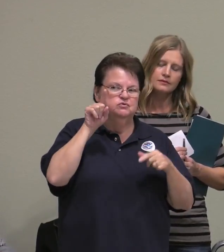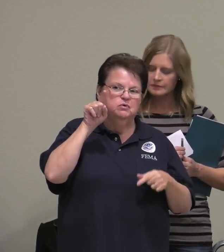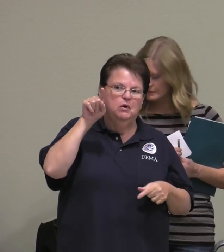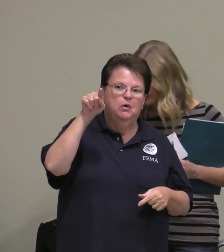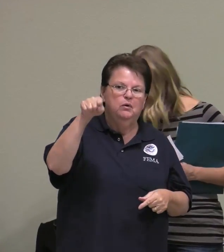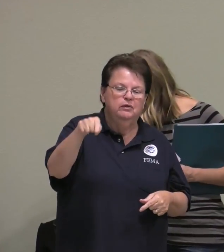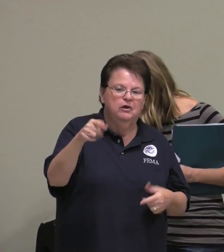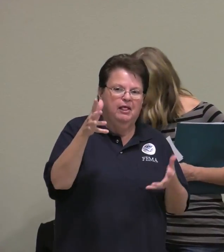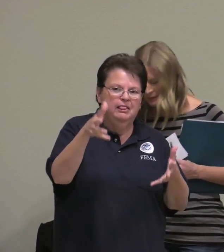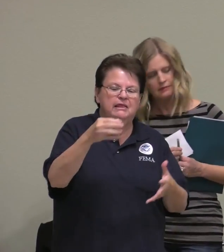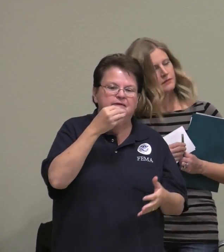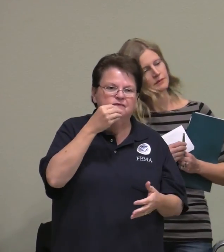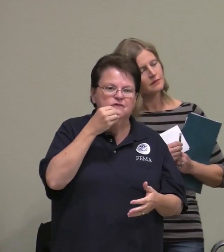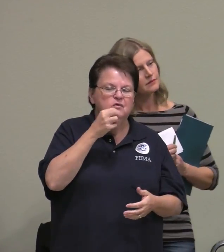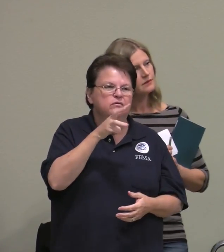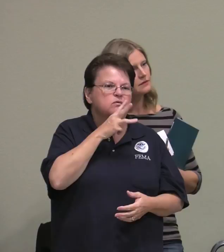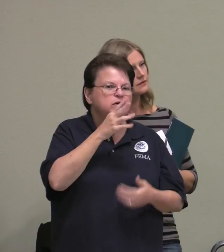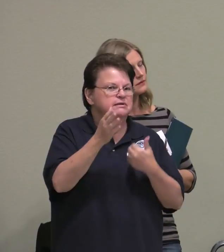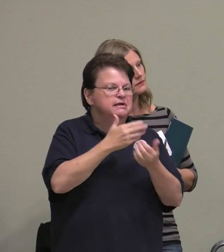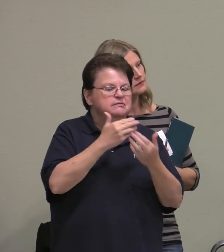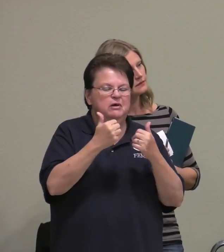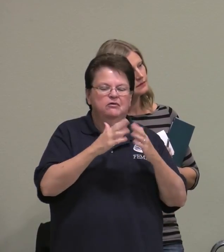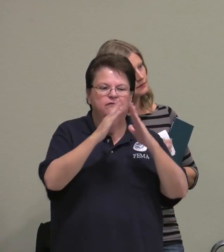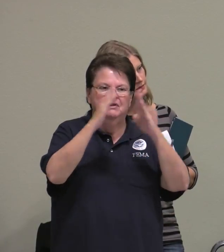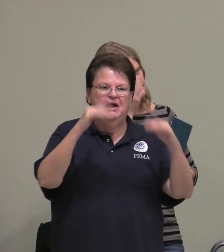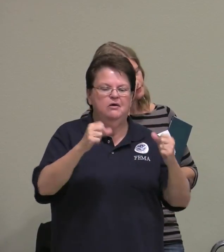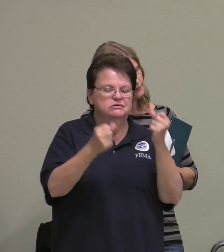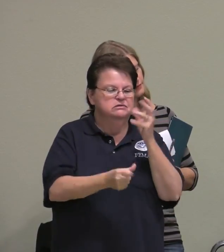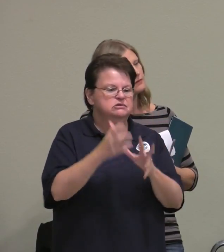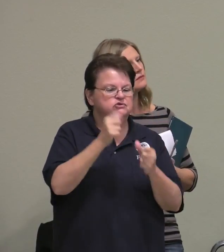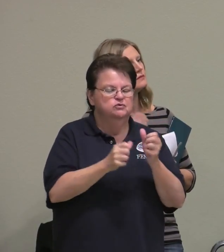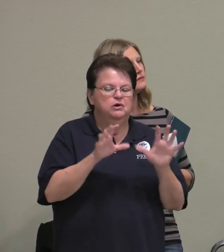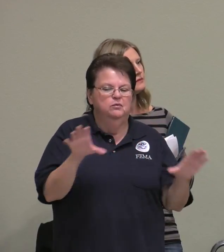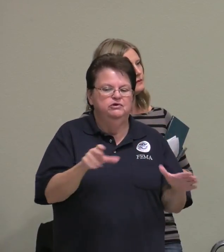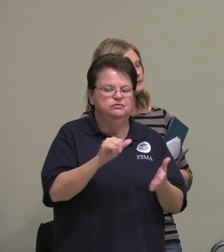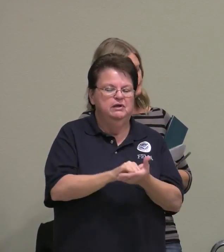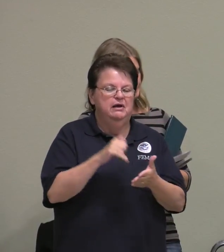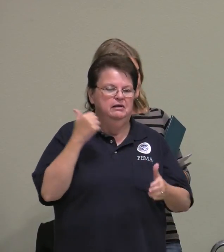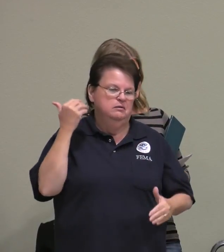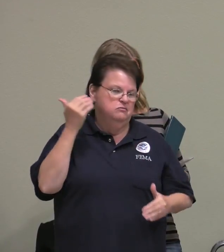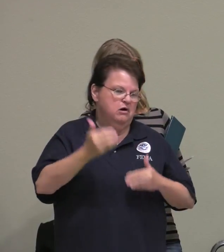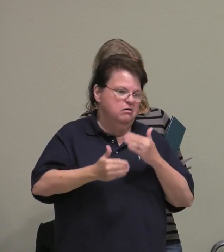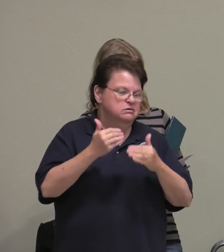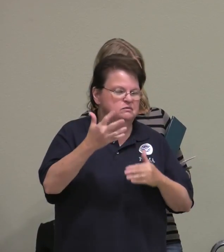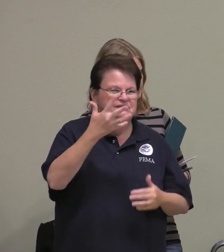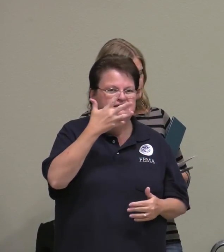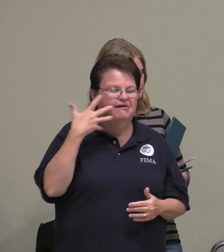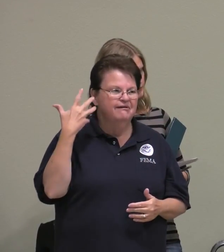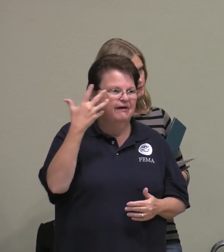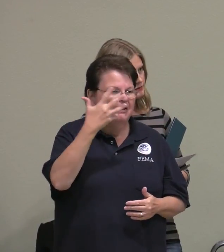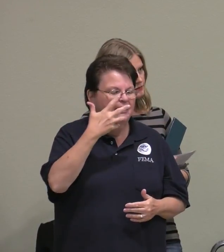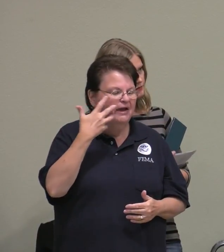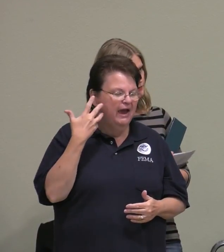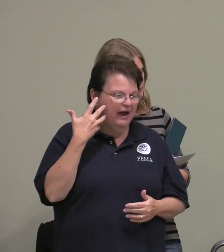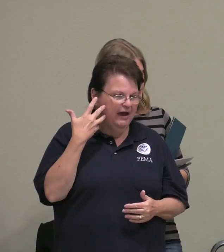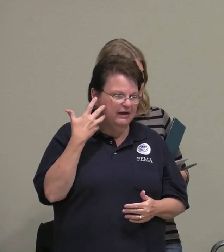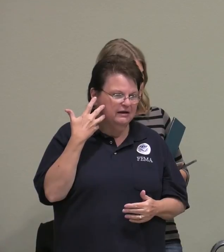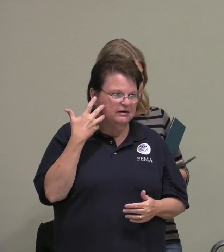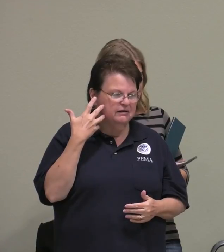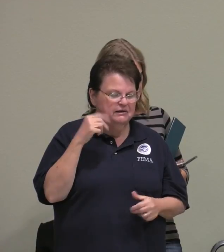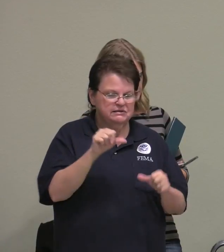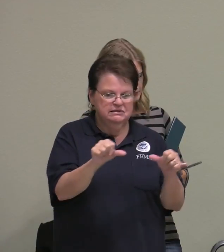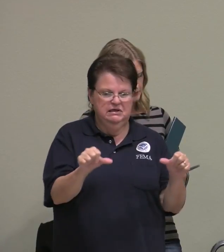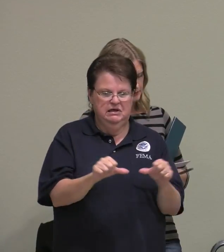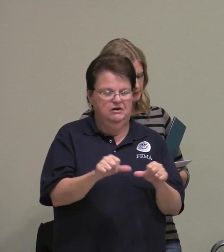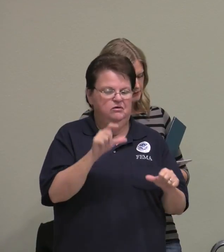go up there and leave food and water even if the house is destroyed we're going to do it. If along the way we see a cat that's in an